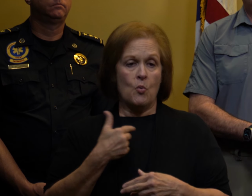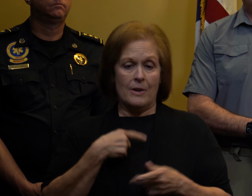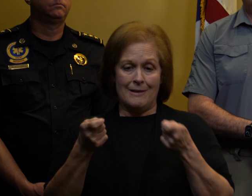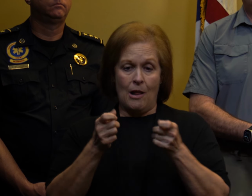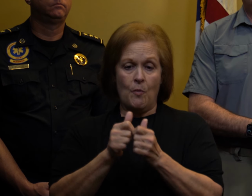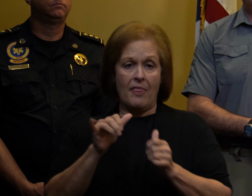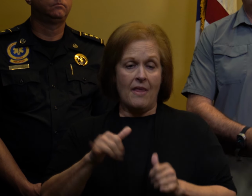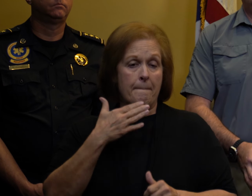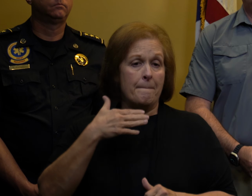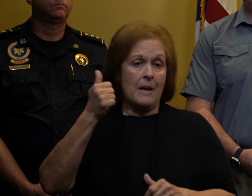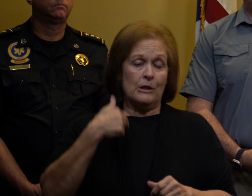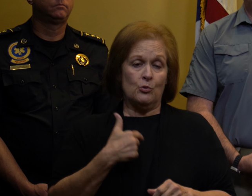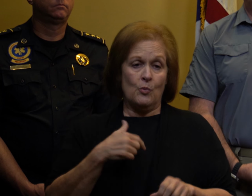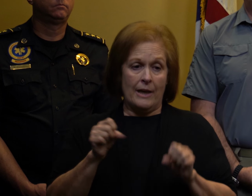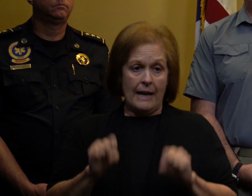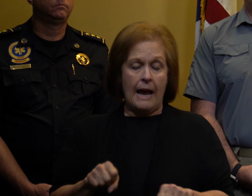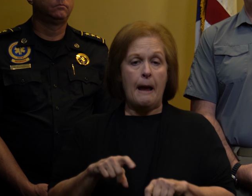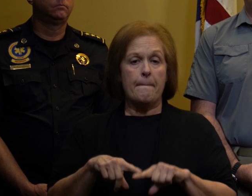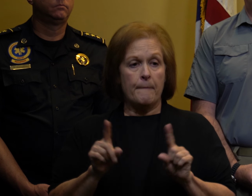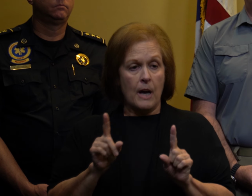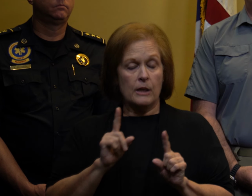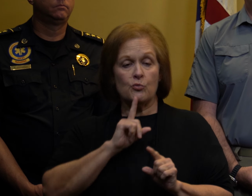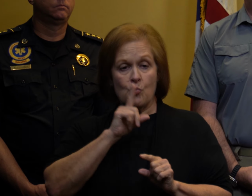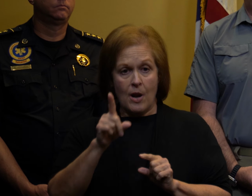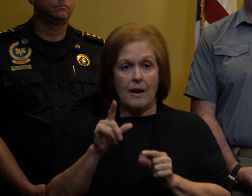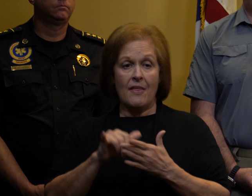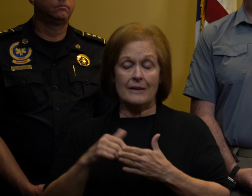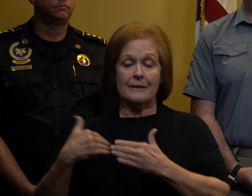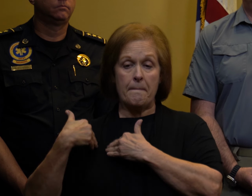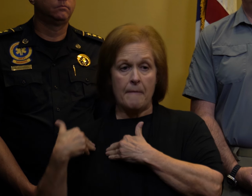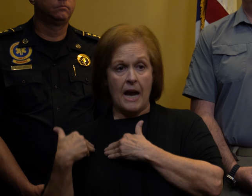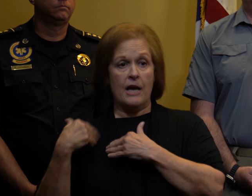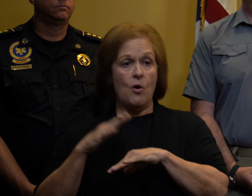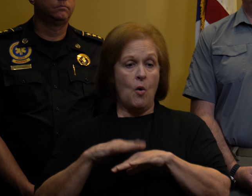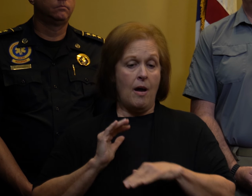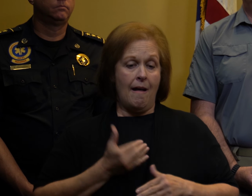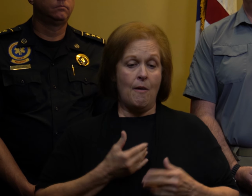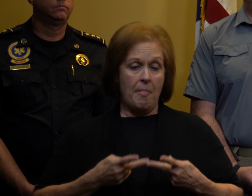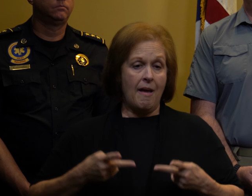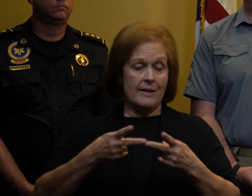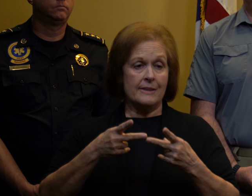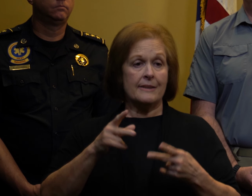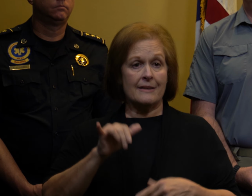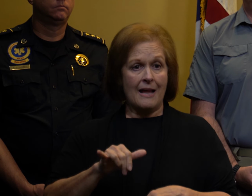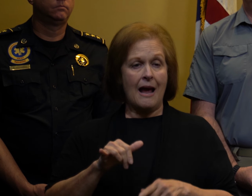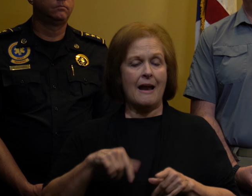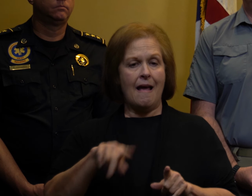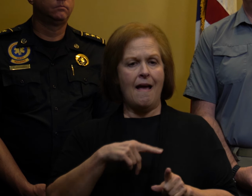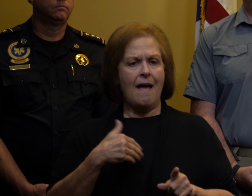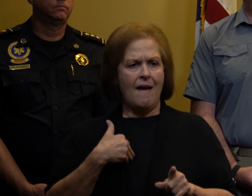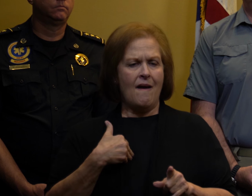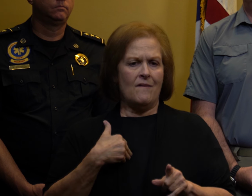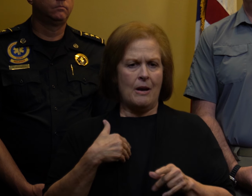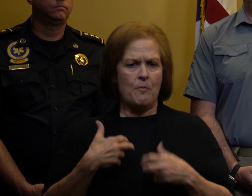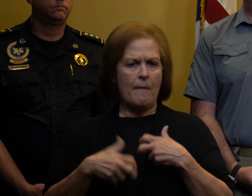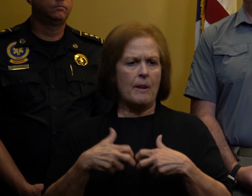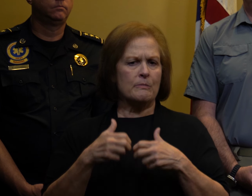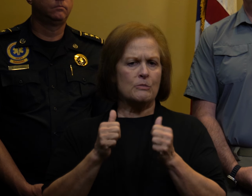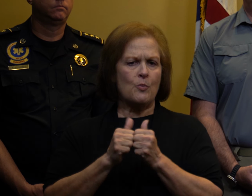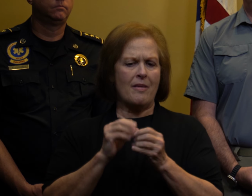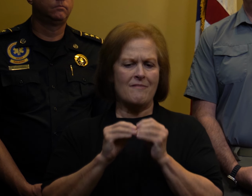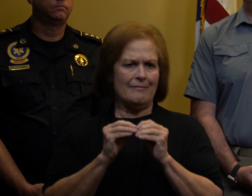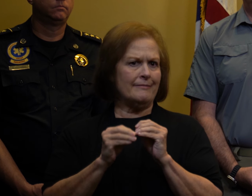as best we can, but it is truly a burden on our facilities that have had an issue, I would say, with routine